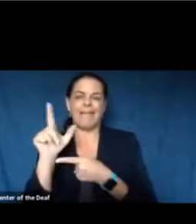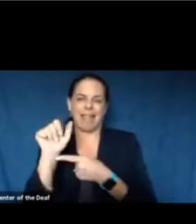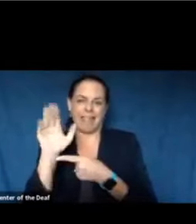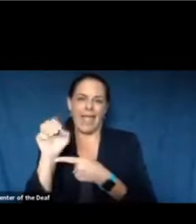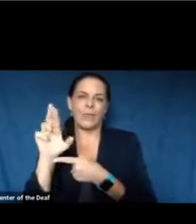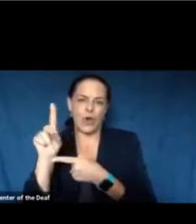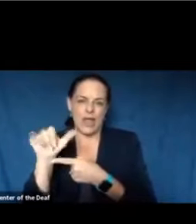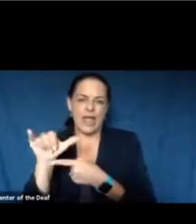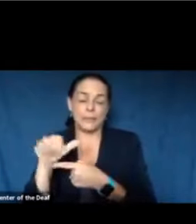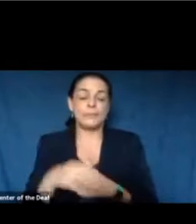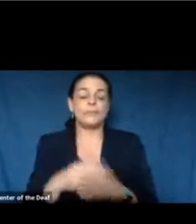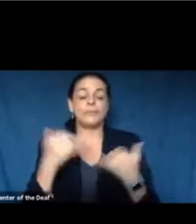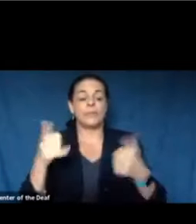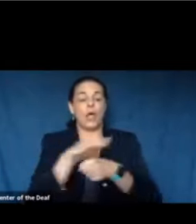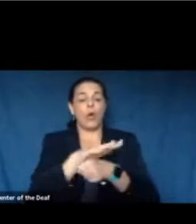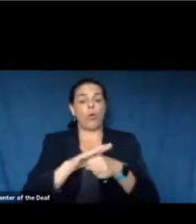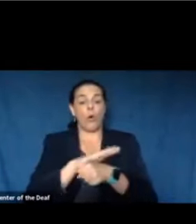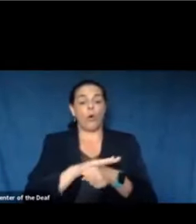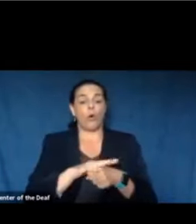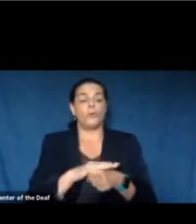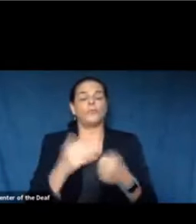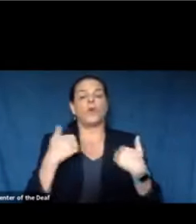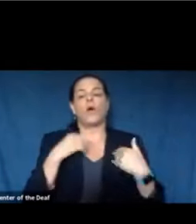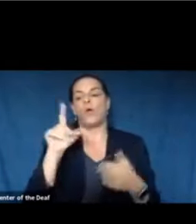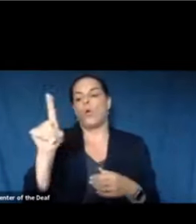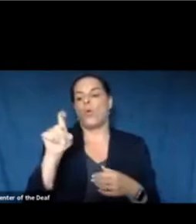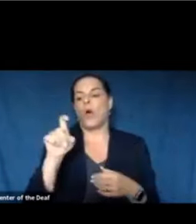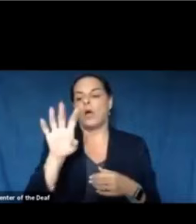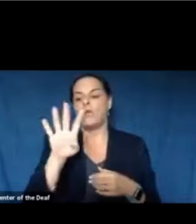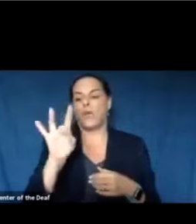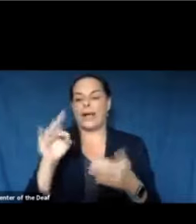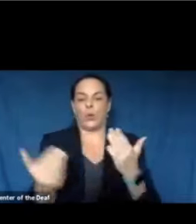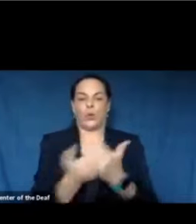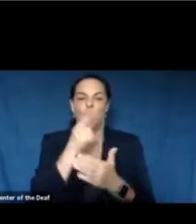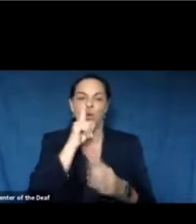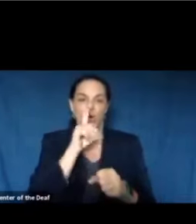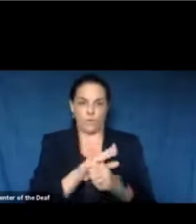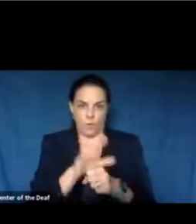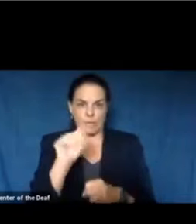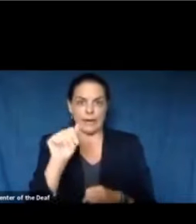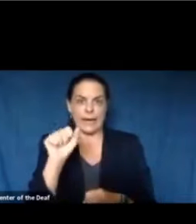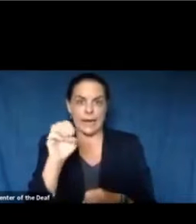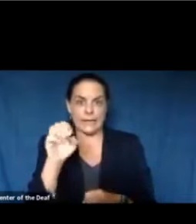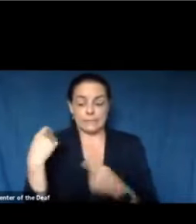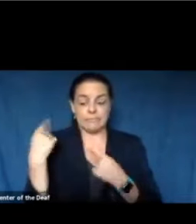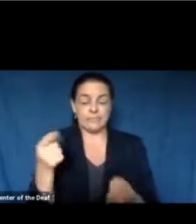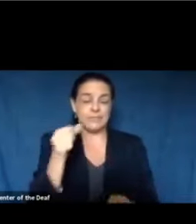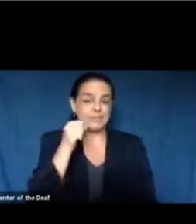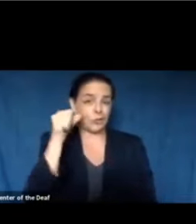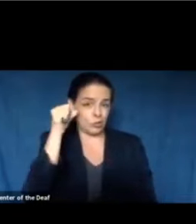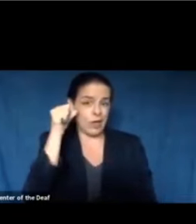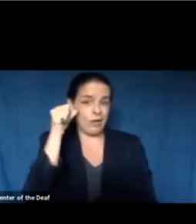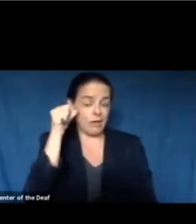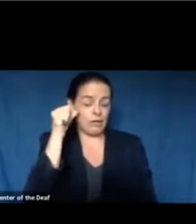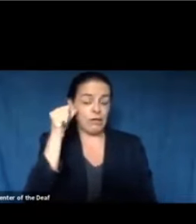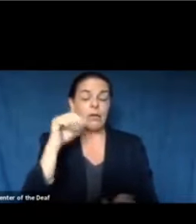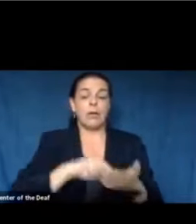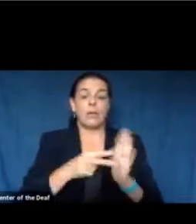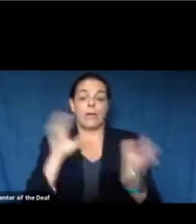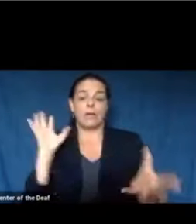Now we'll move into the local situation. We have 148 new confirmed cases since yesterday's report, giving us